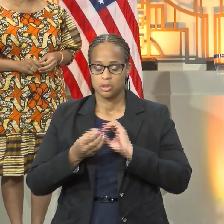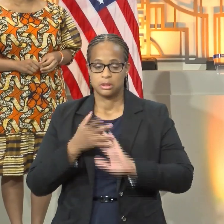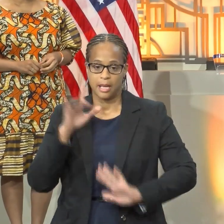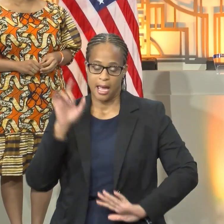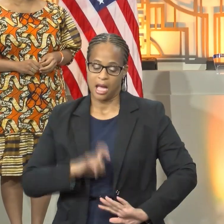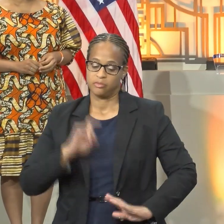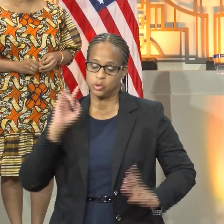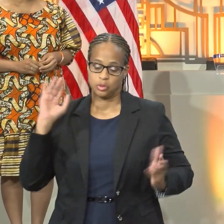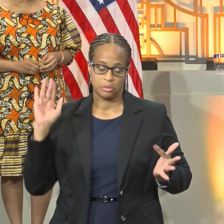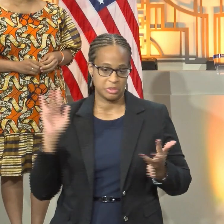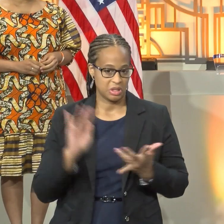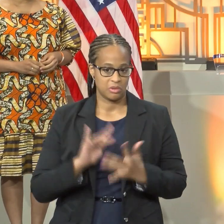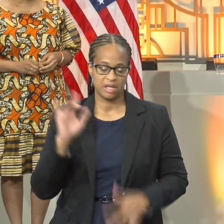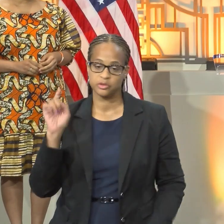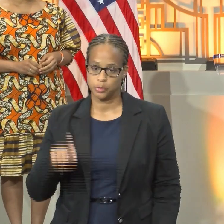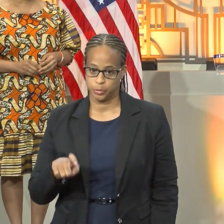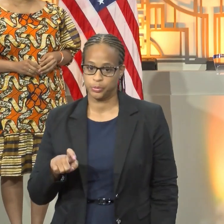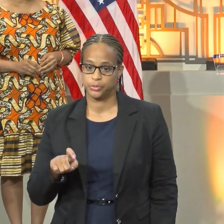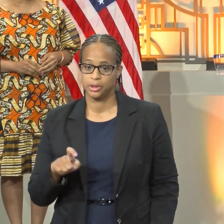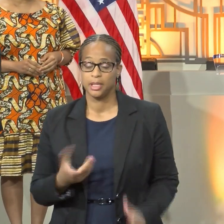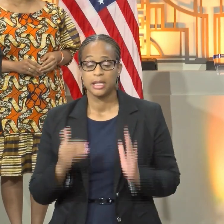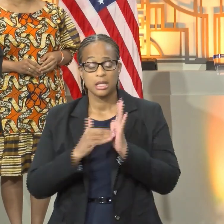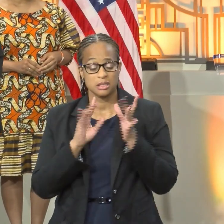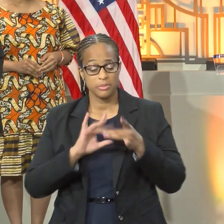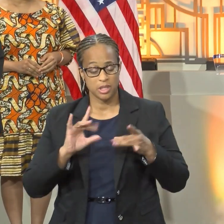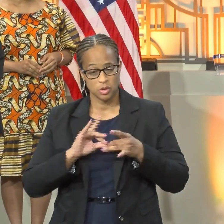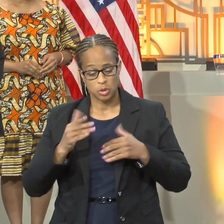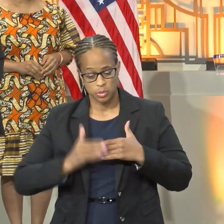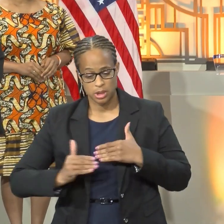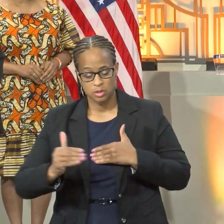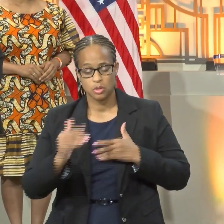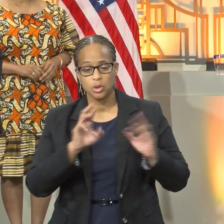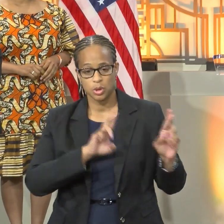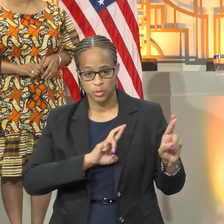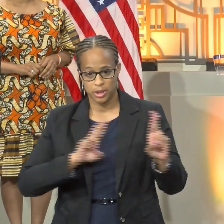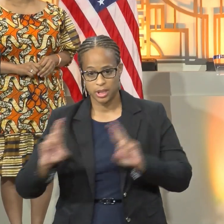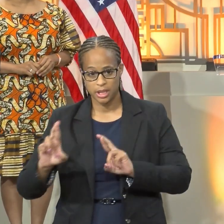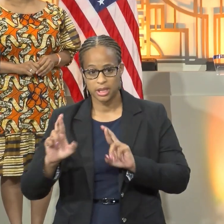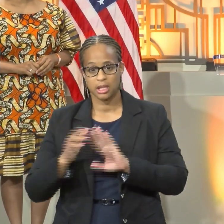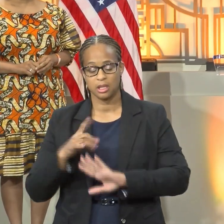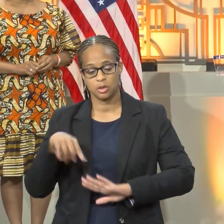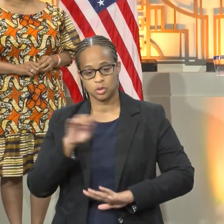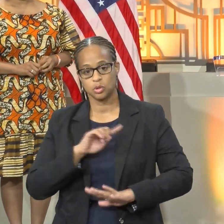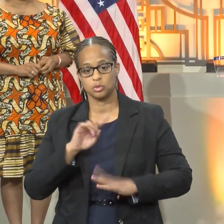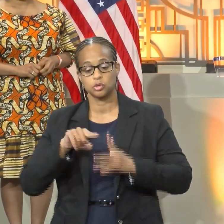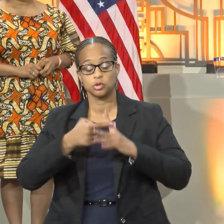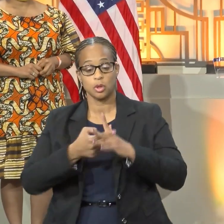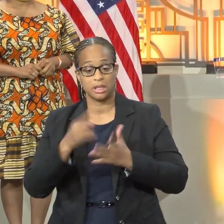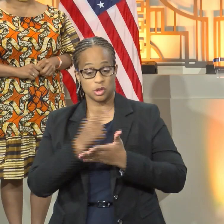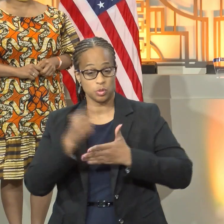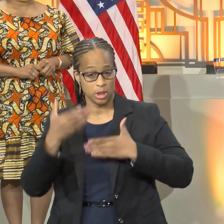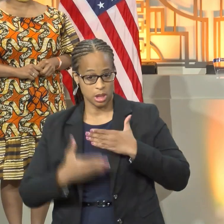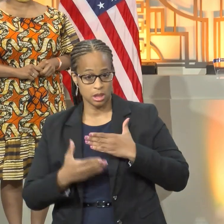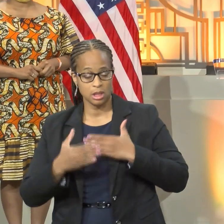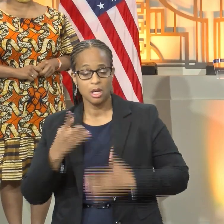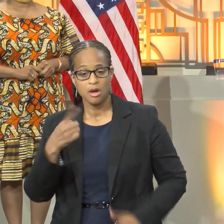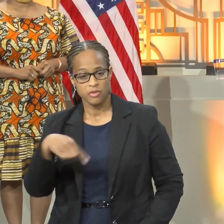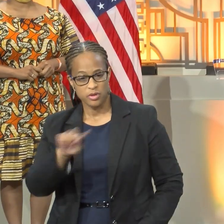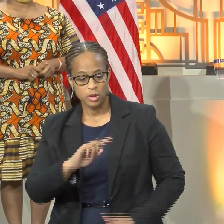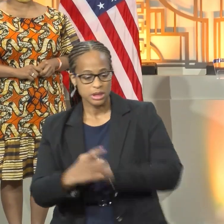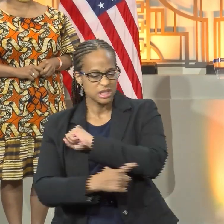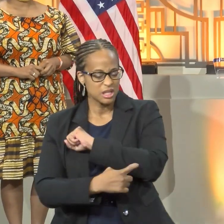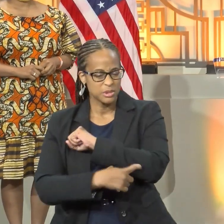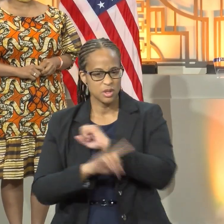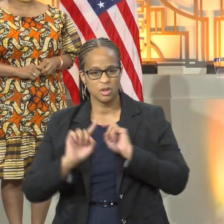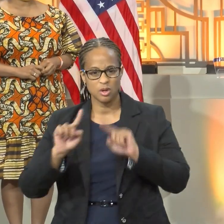down. So again, this message as we proceed, as we get ready to face the weekend. For those who are tempted to go to